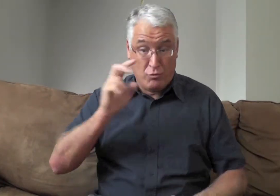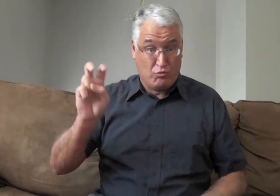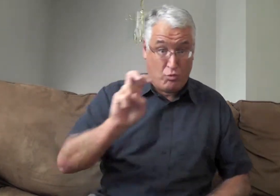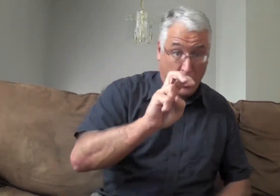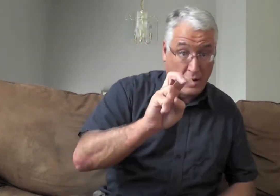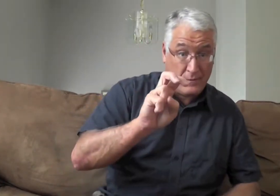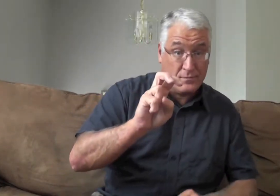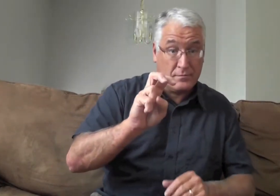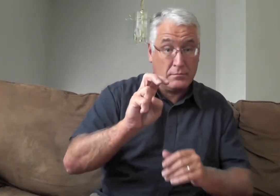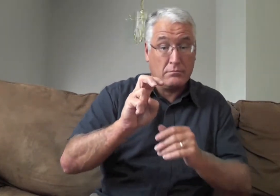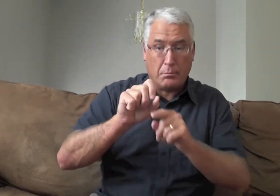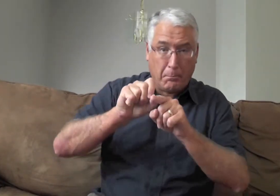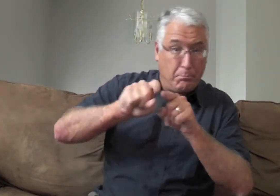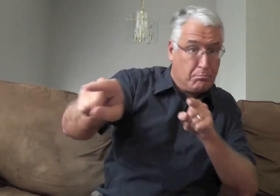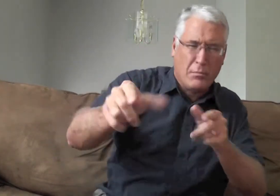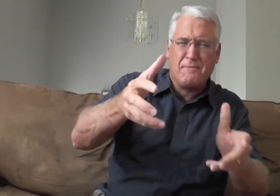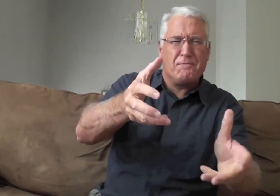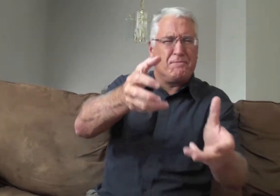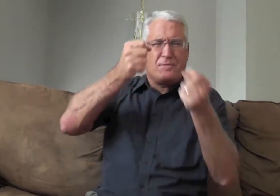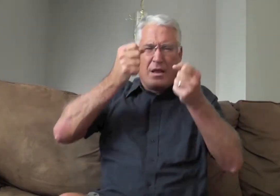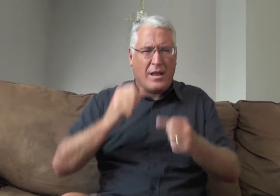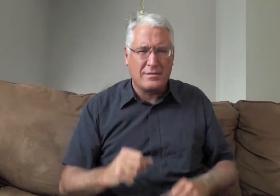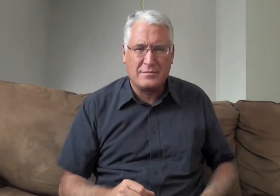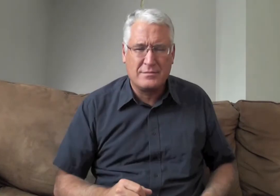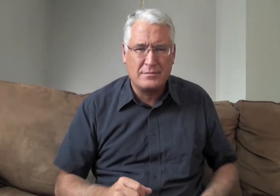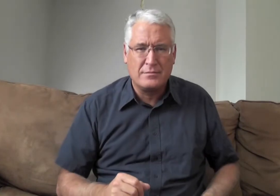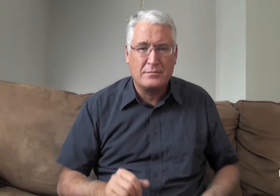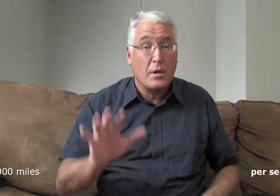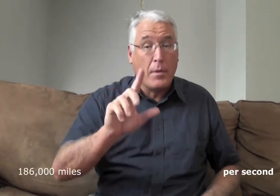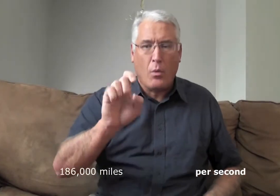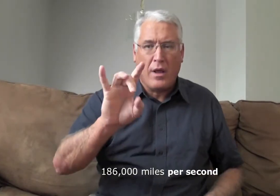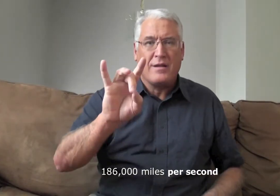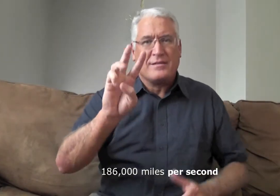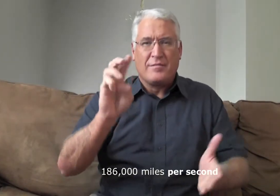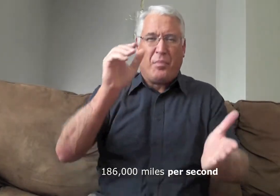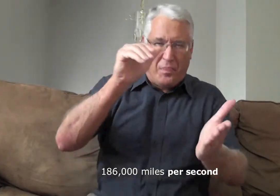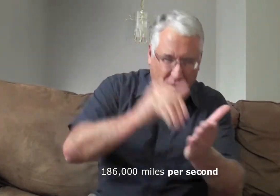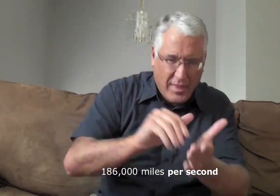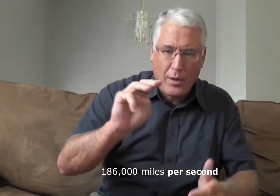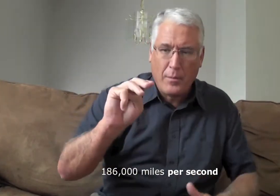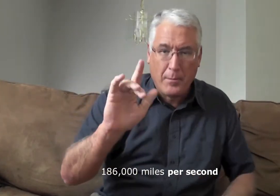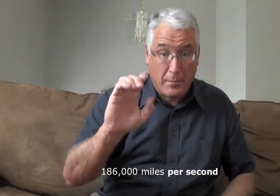years, the light that travels, wow, it travels so fast. It travels about